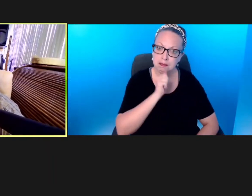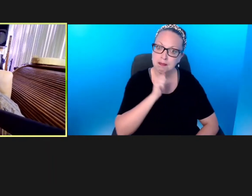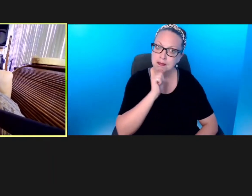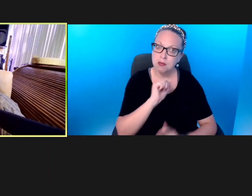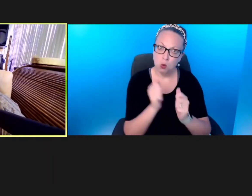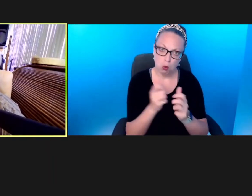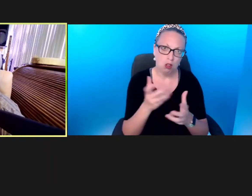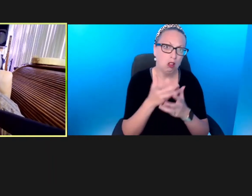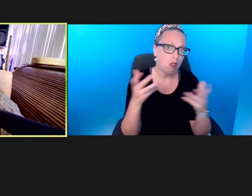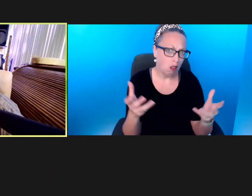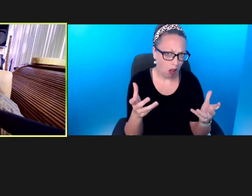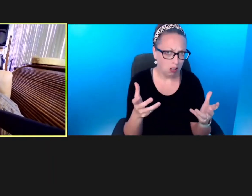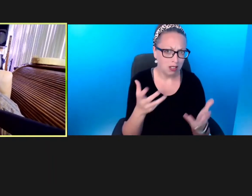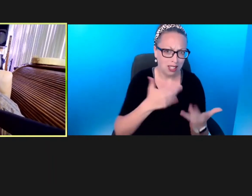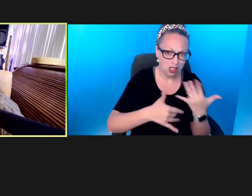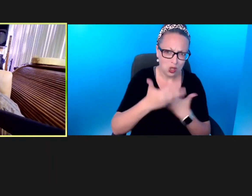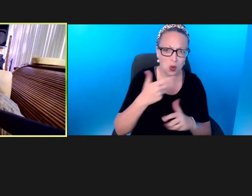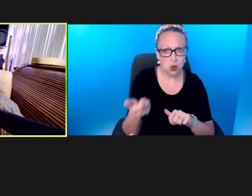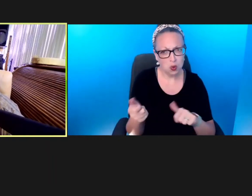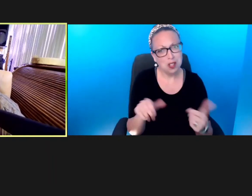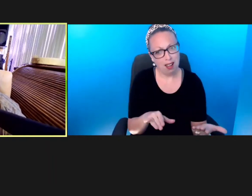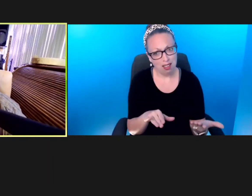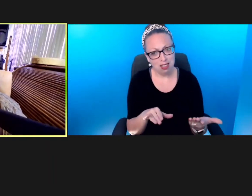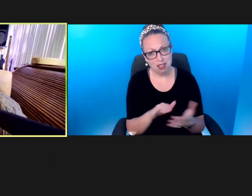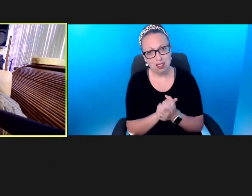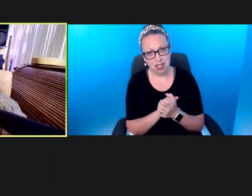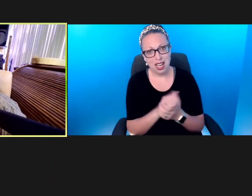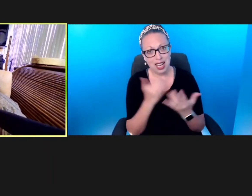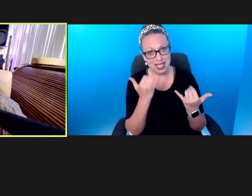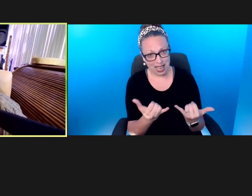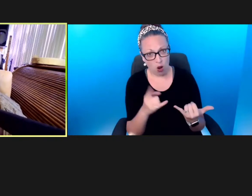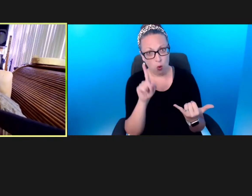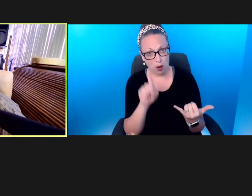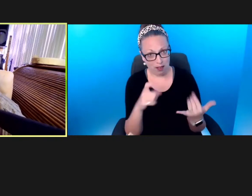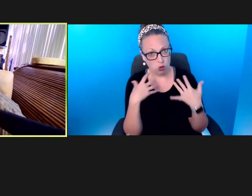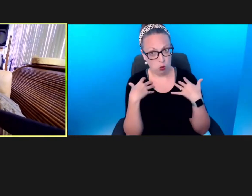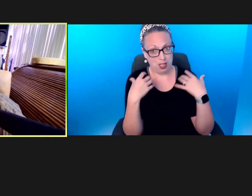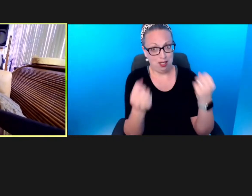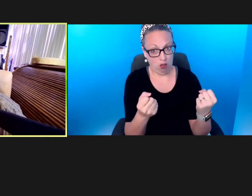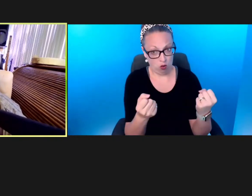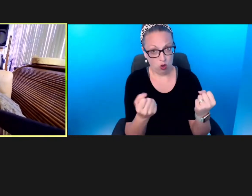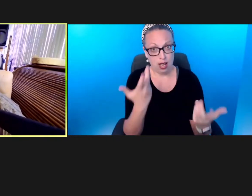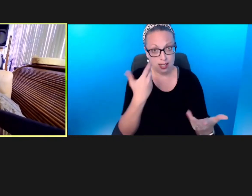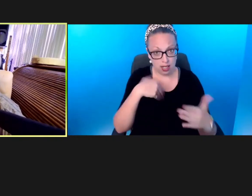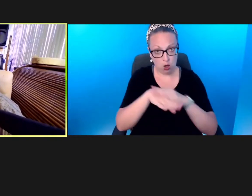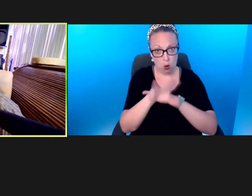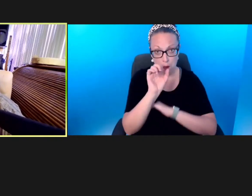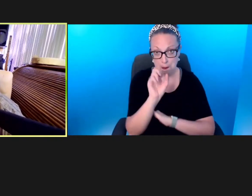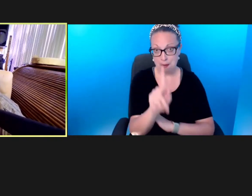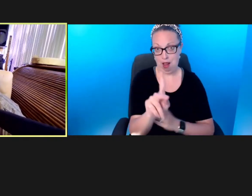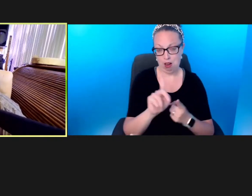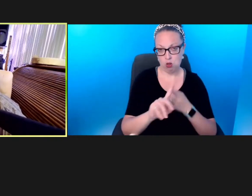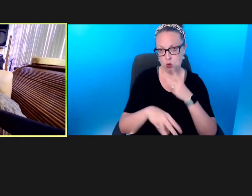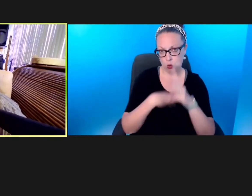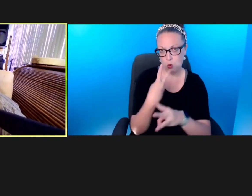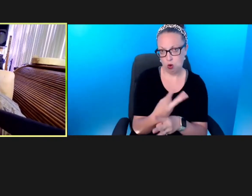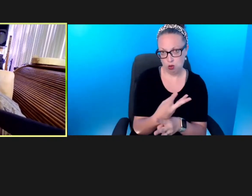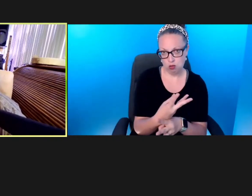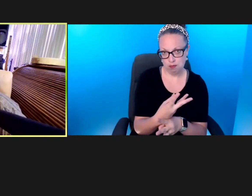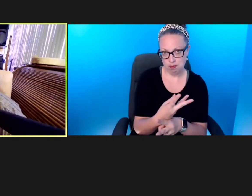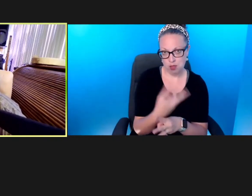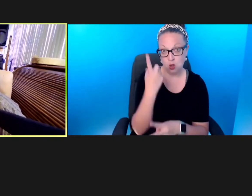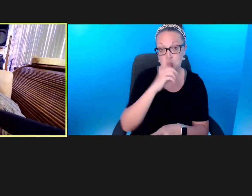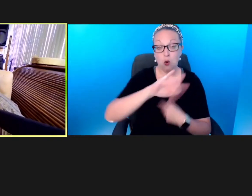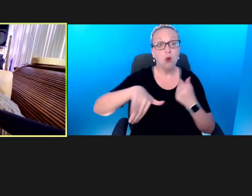week, social death, which they now have to recover from as they re-enter the world. So for all